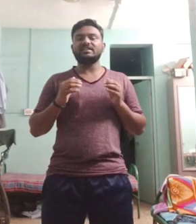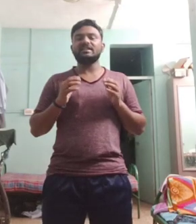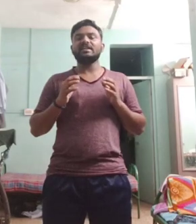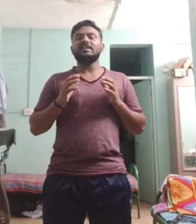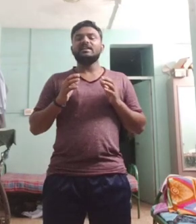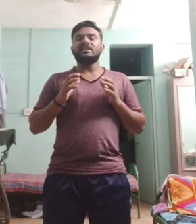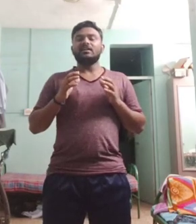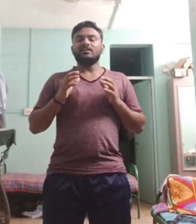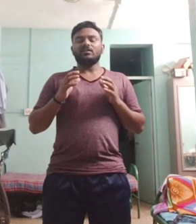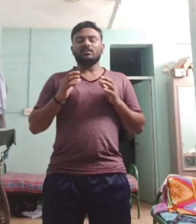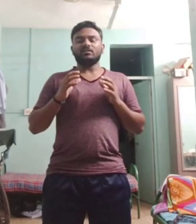say